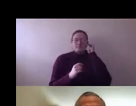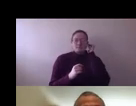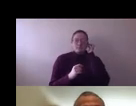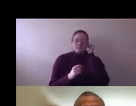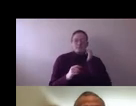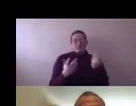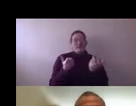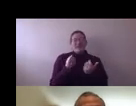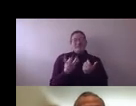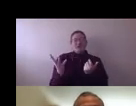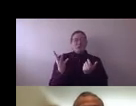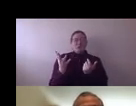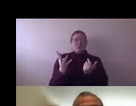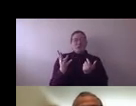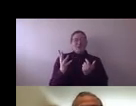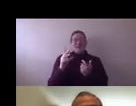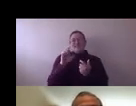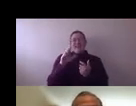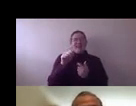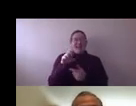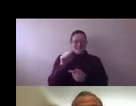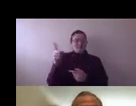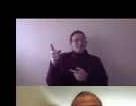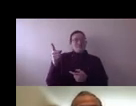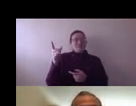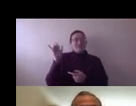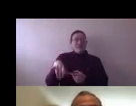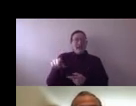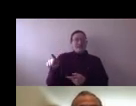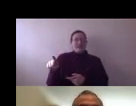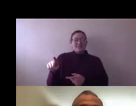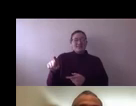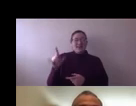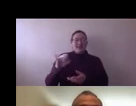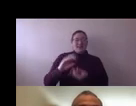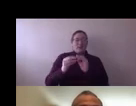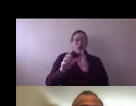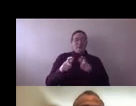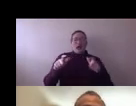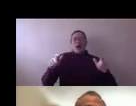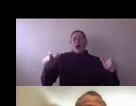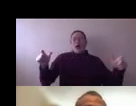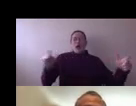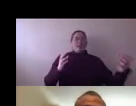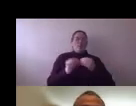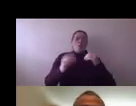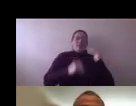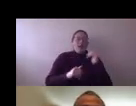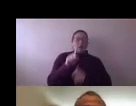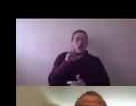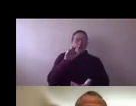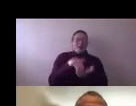of decades, that indeed, the number exceeded 100,000. So in